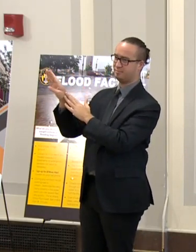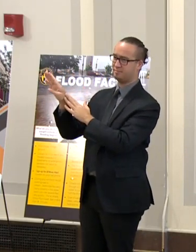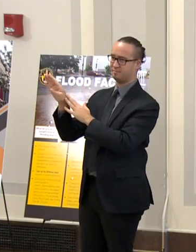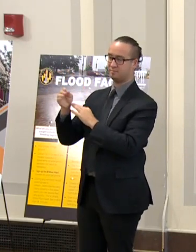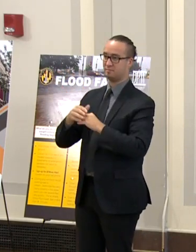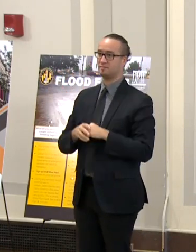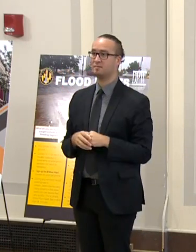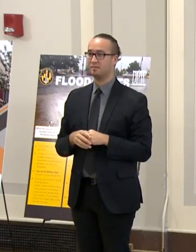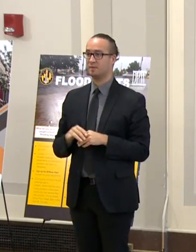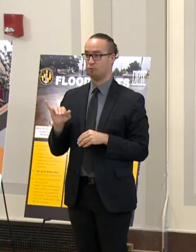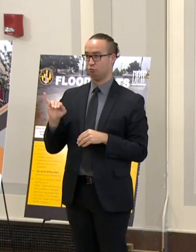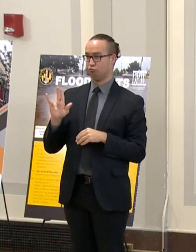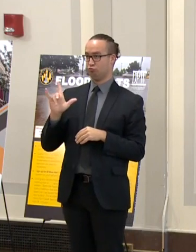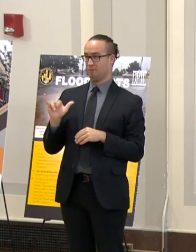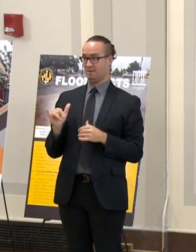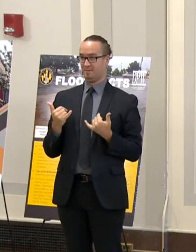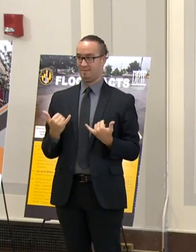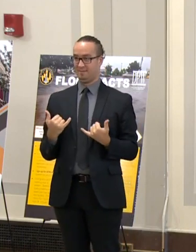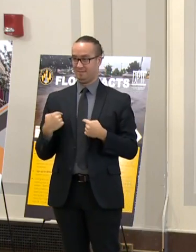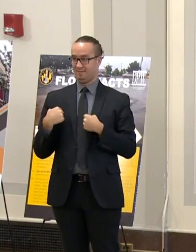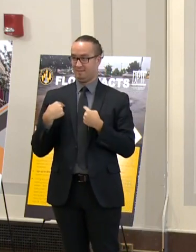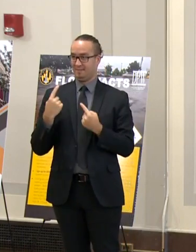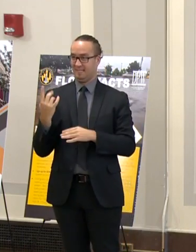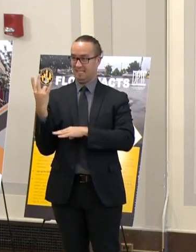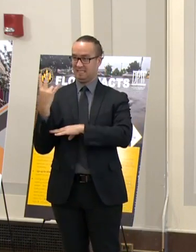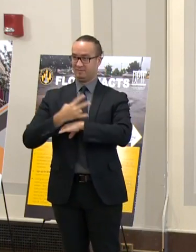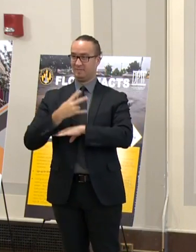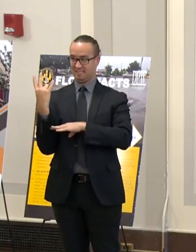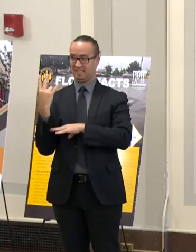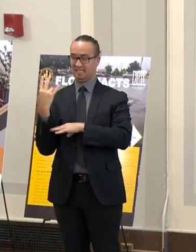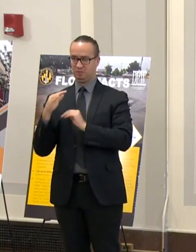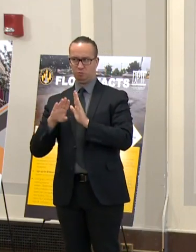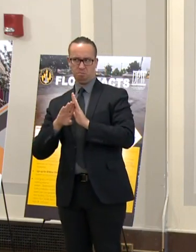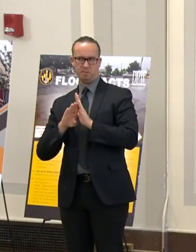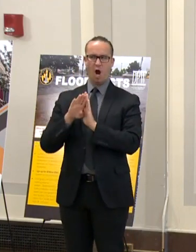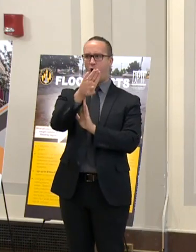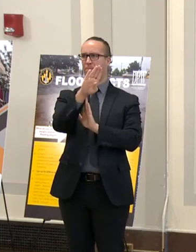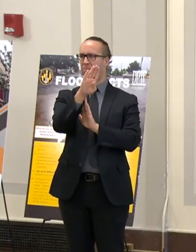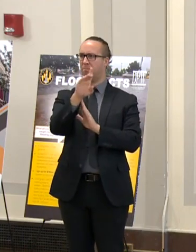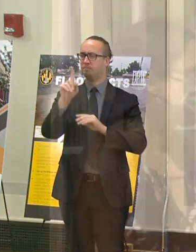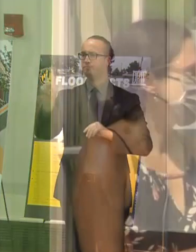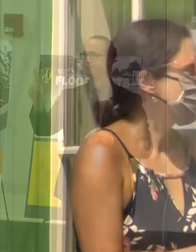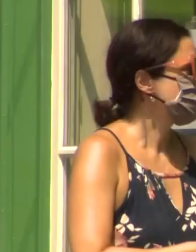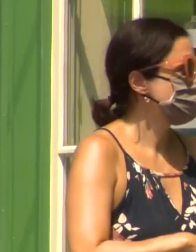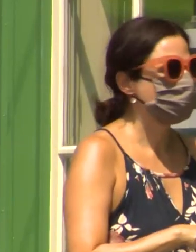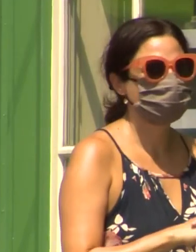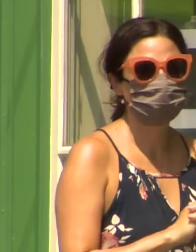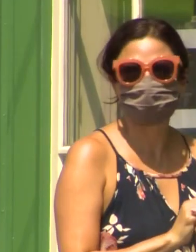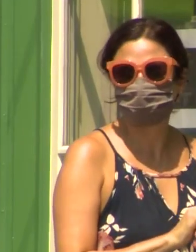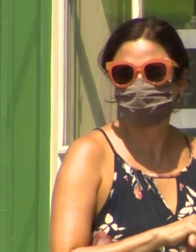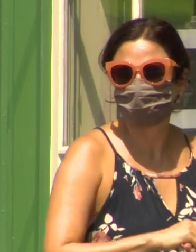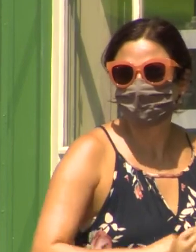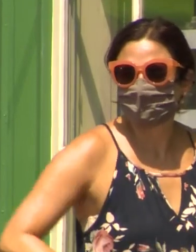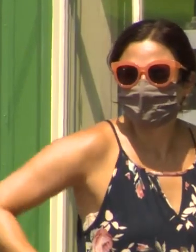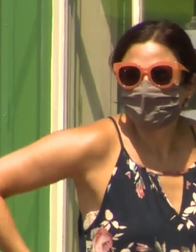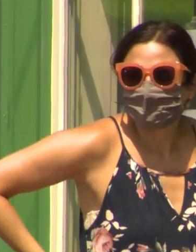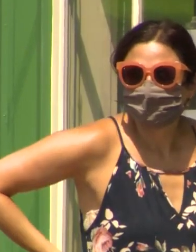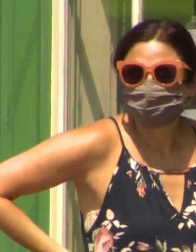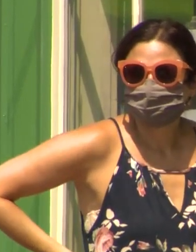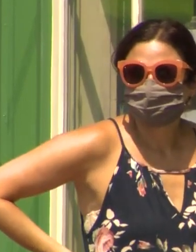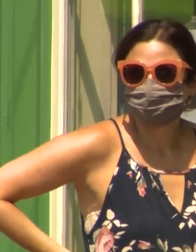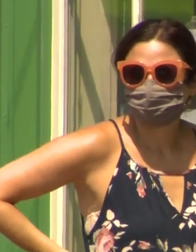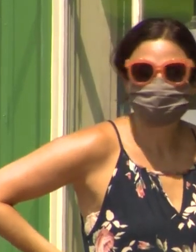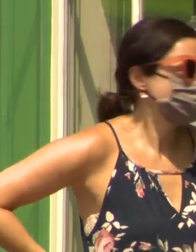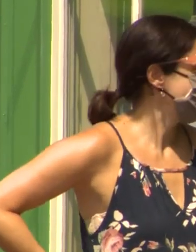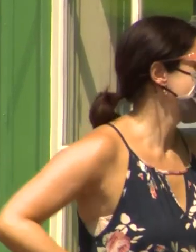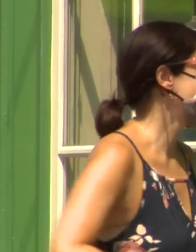is 137. At our previous peak in May, it was 124. Baltimore's mayor says everyone